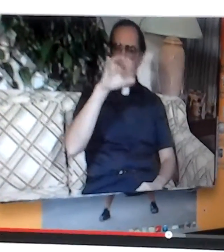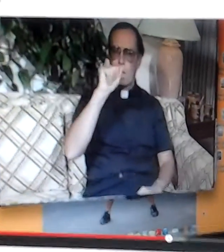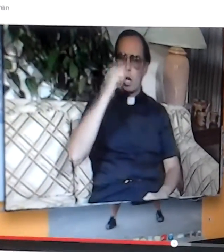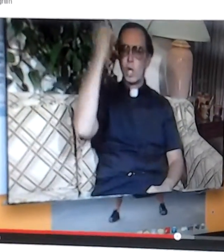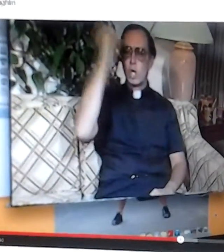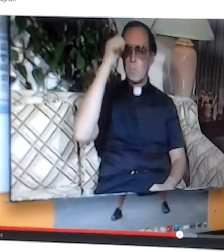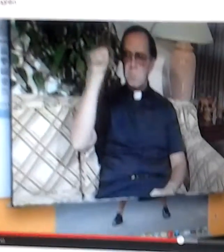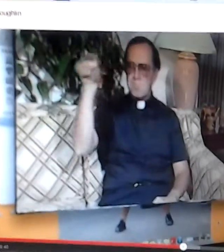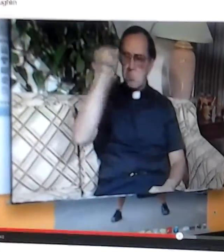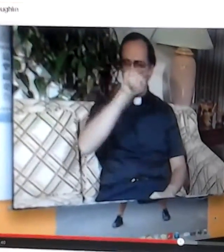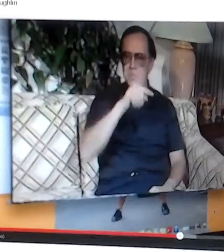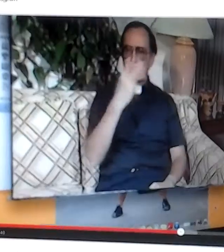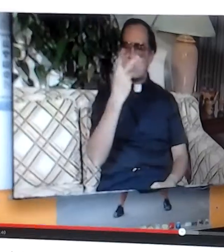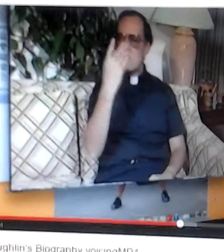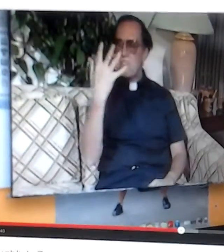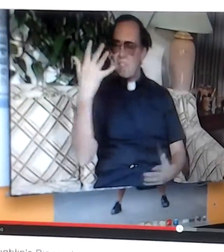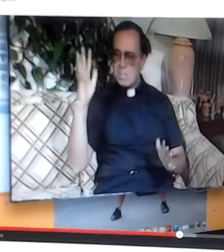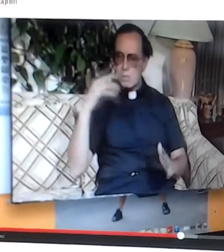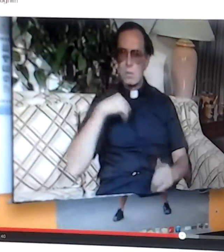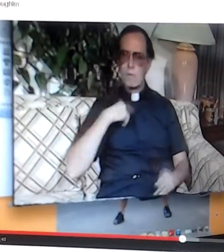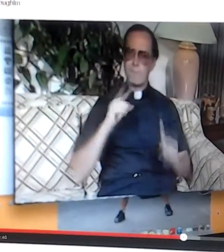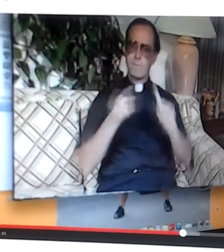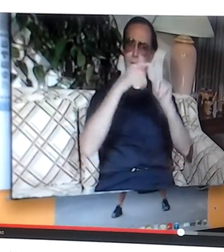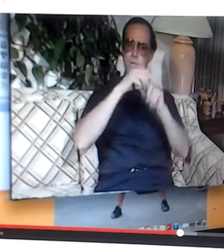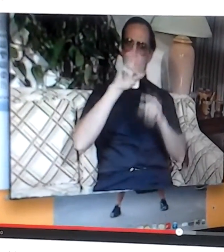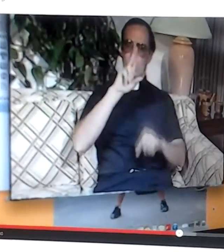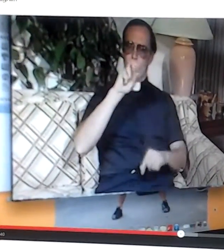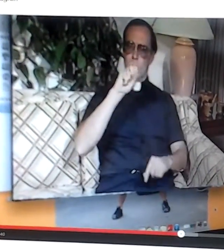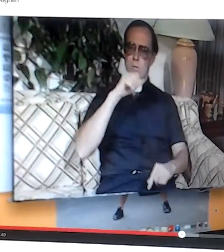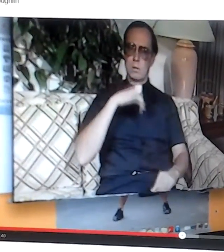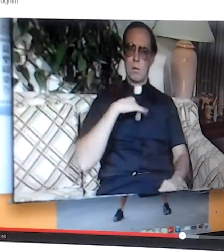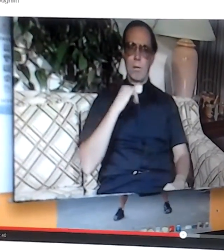So I wanted to become a priest in North America.